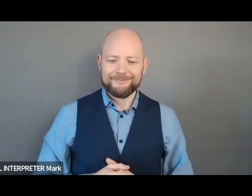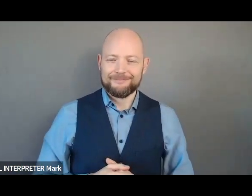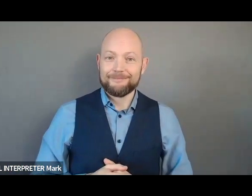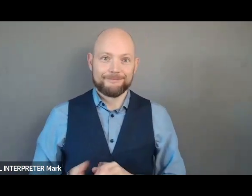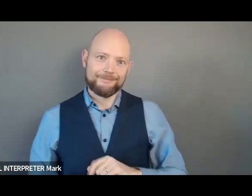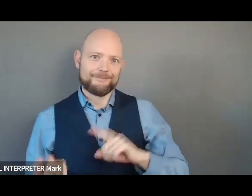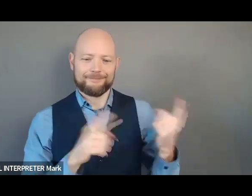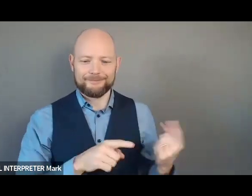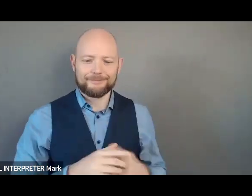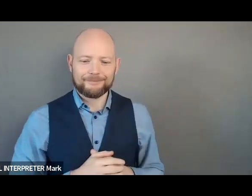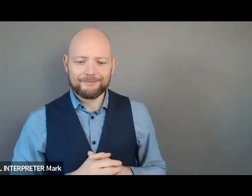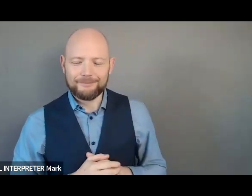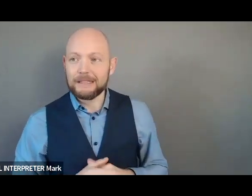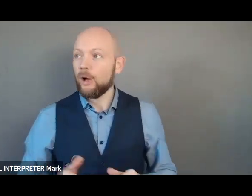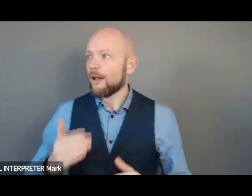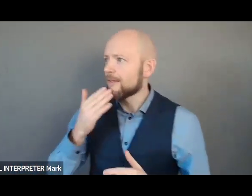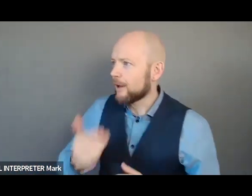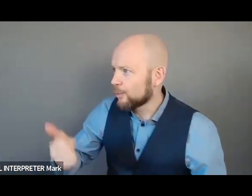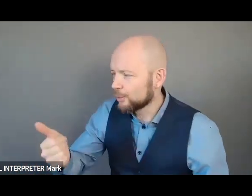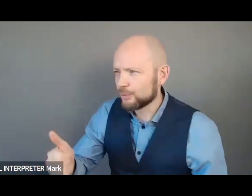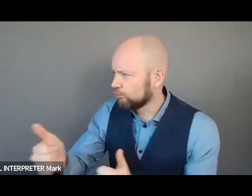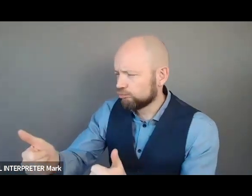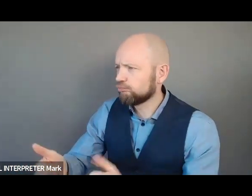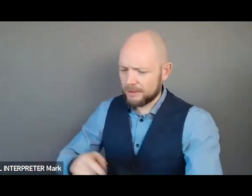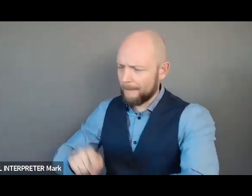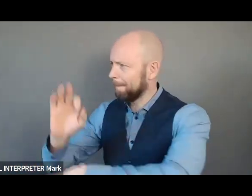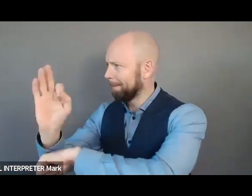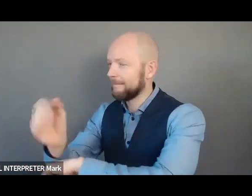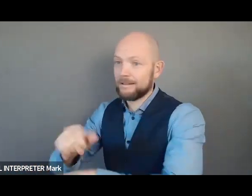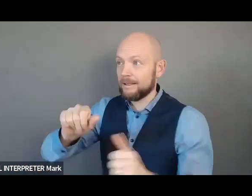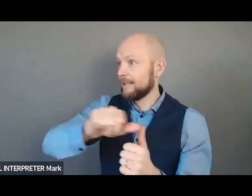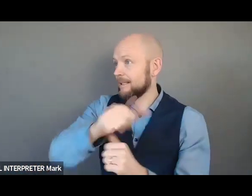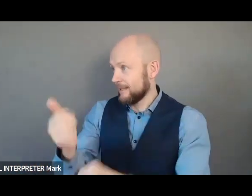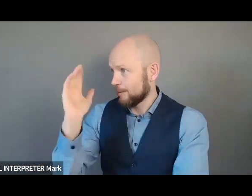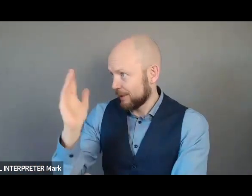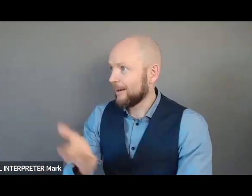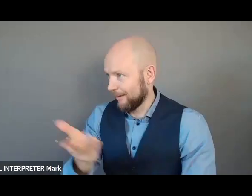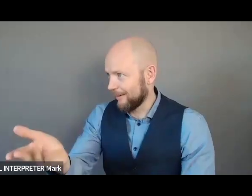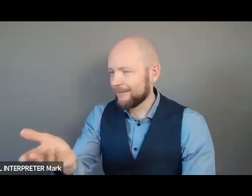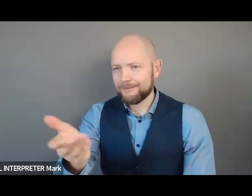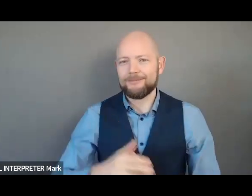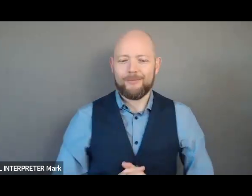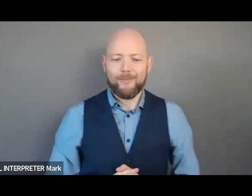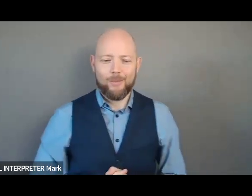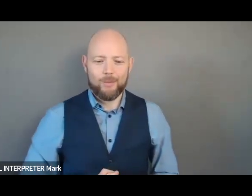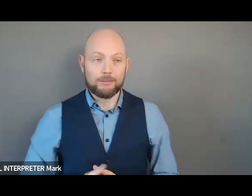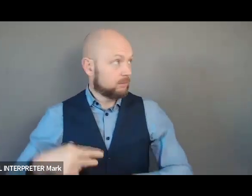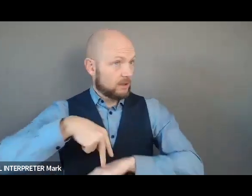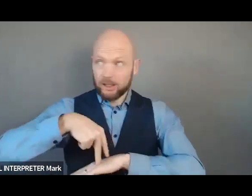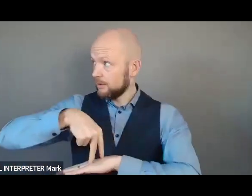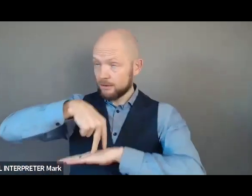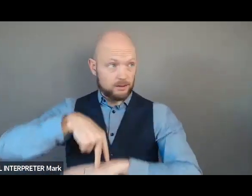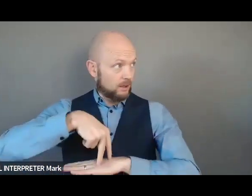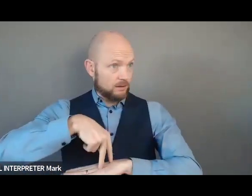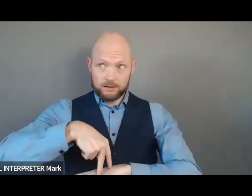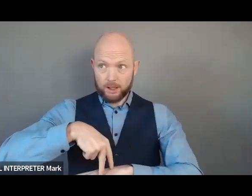Ria. Do you want to? I'd like to stand. Yeah, that's absolutely fine. Should I be over there? Should I stand here or over You can there?